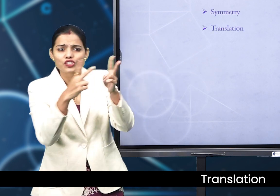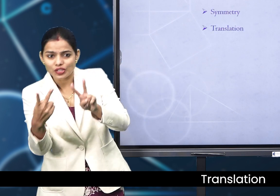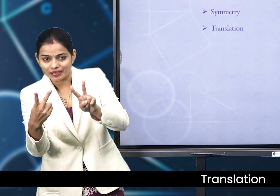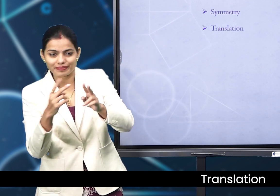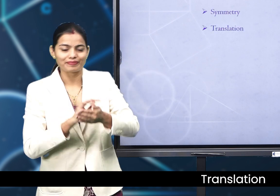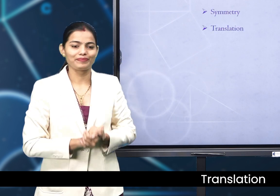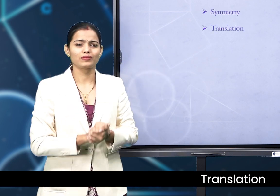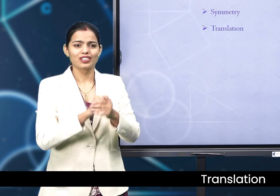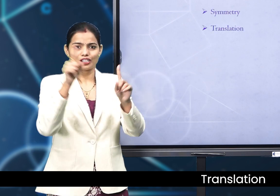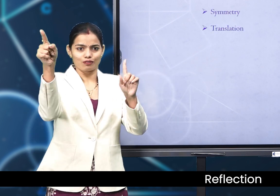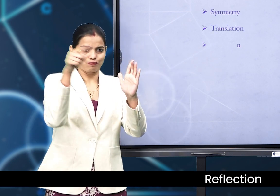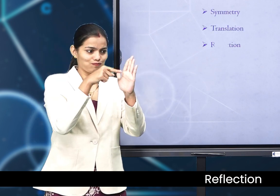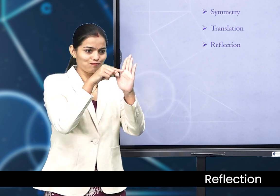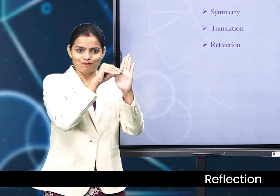translation, reflection,